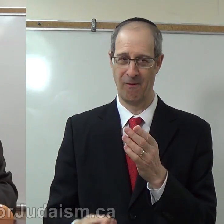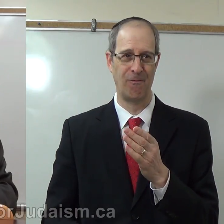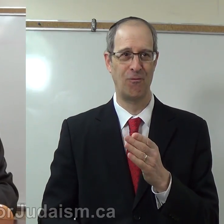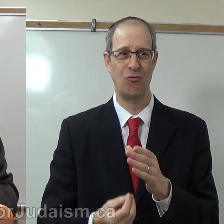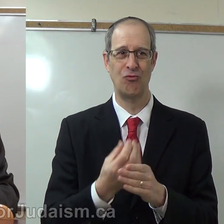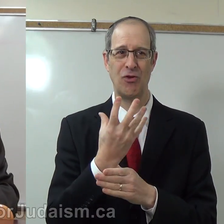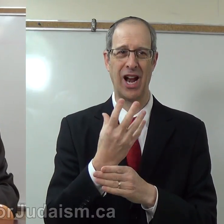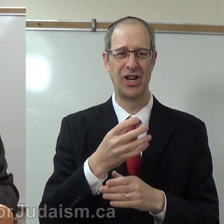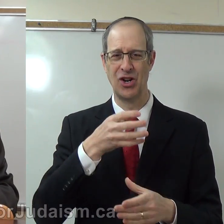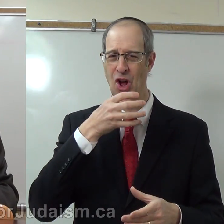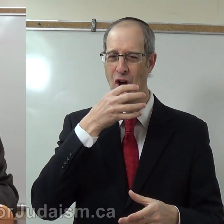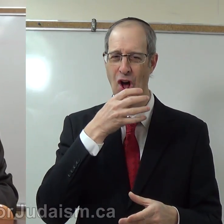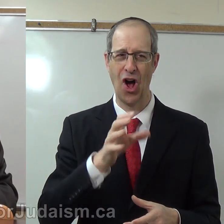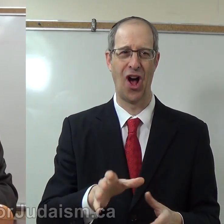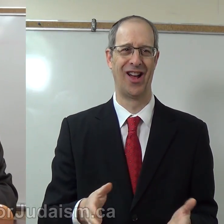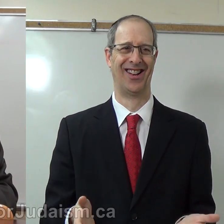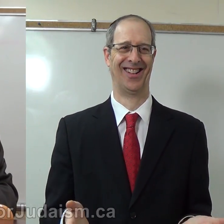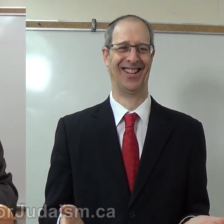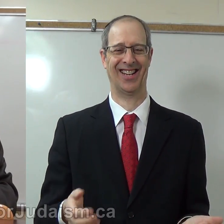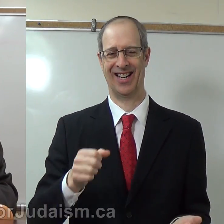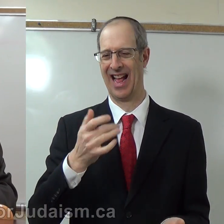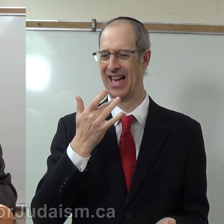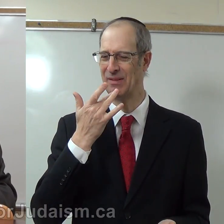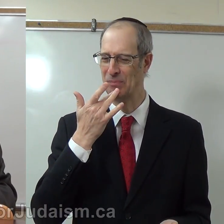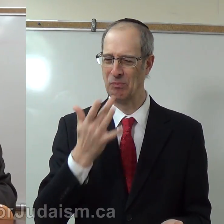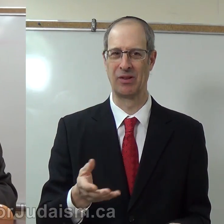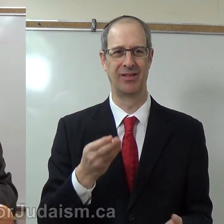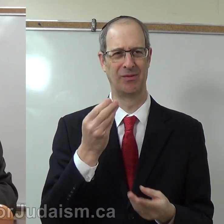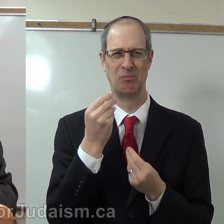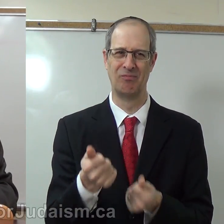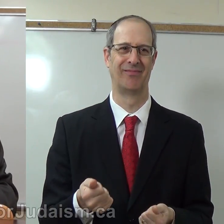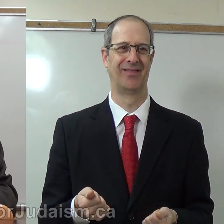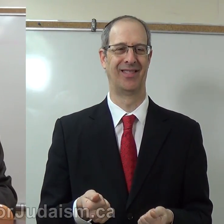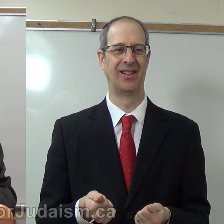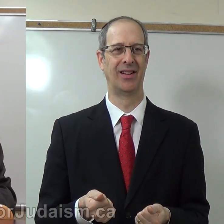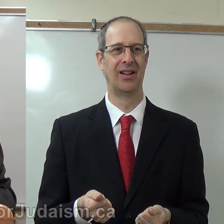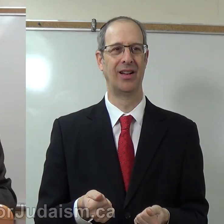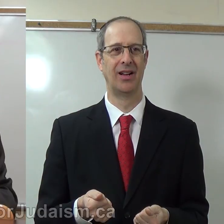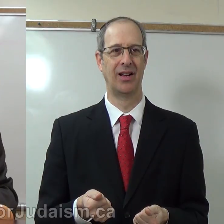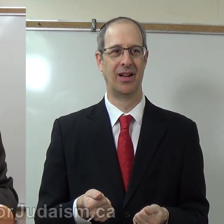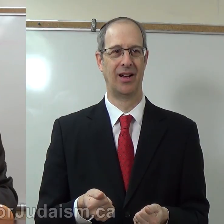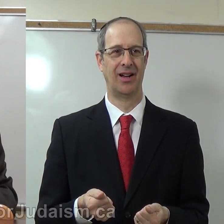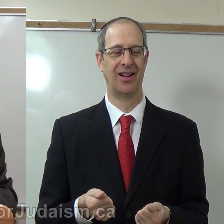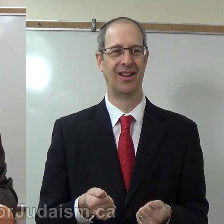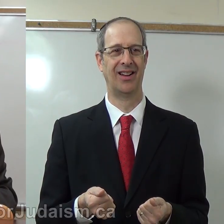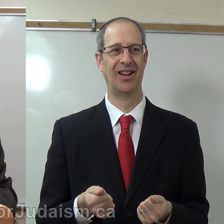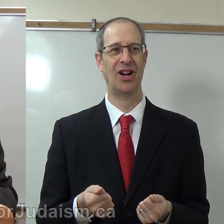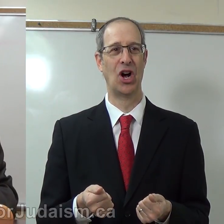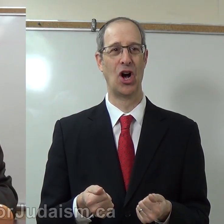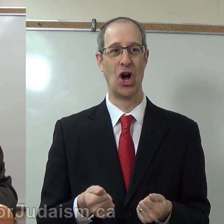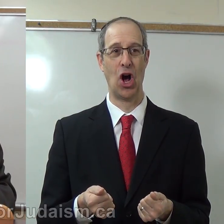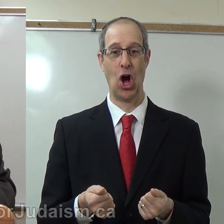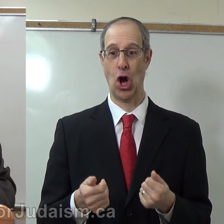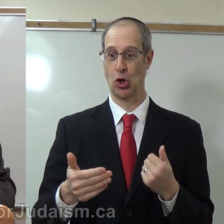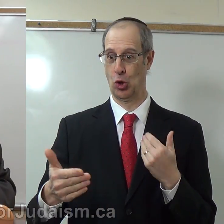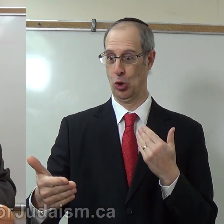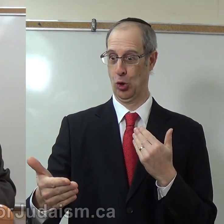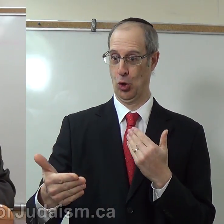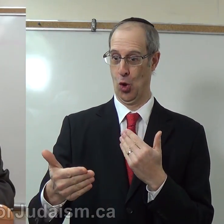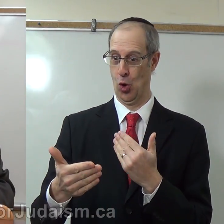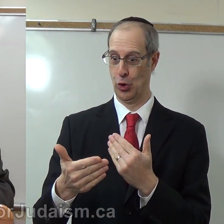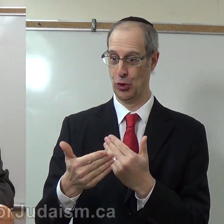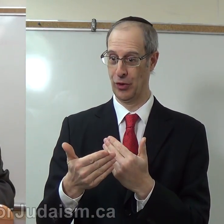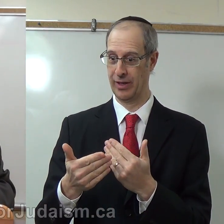and they were hot and they were delicious. The closer you get to the source